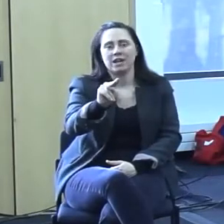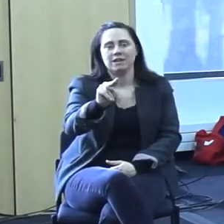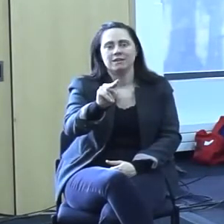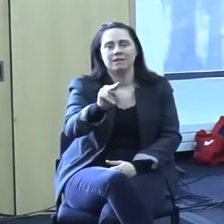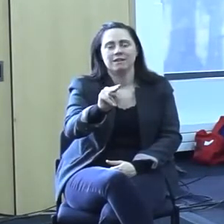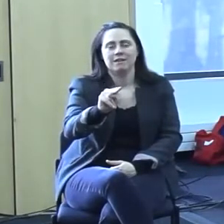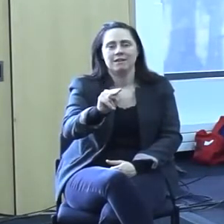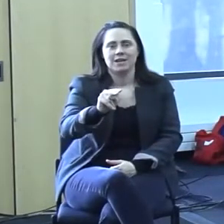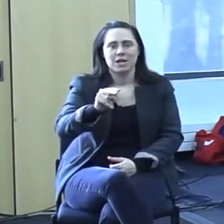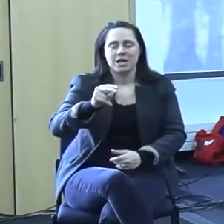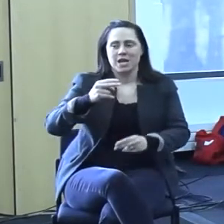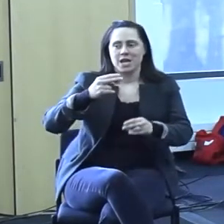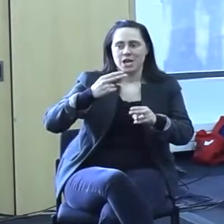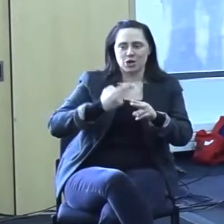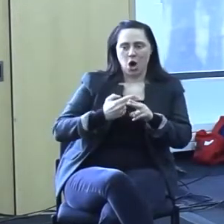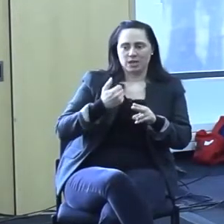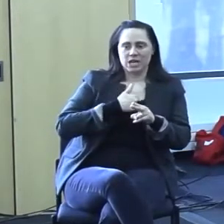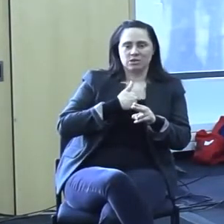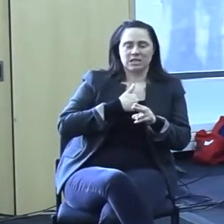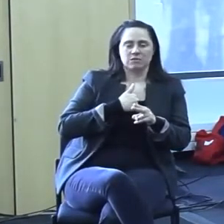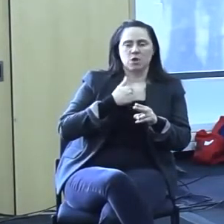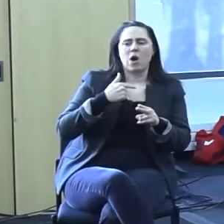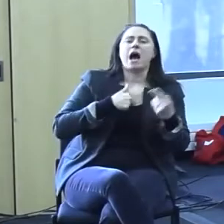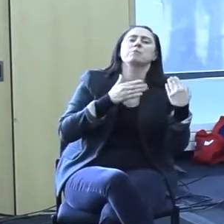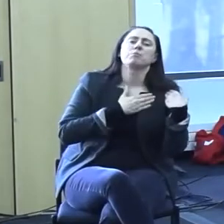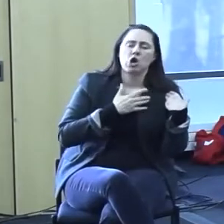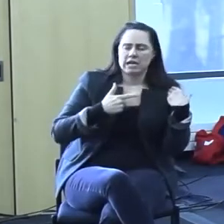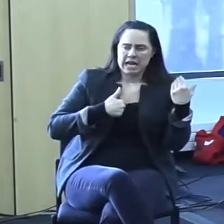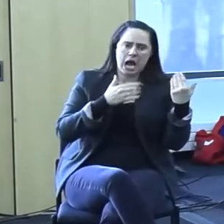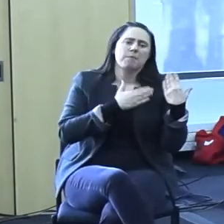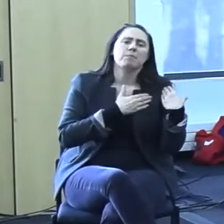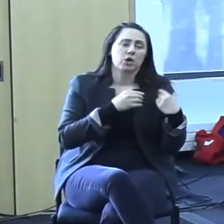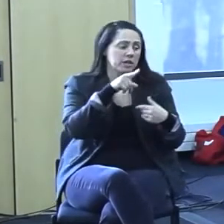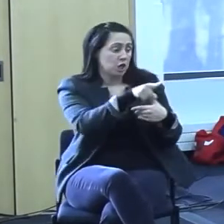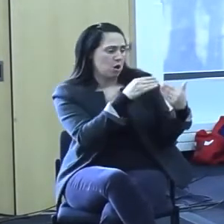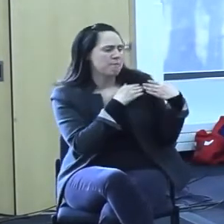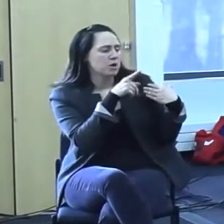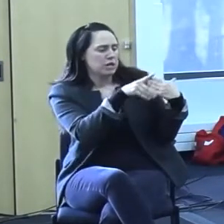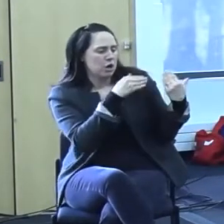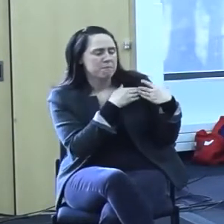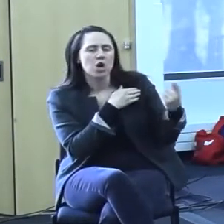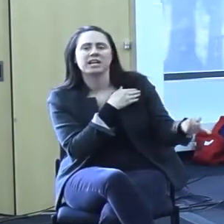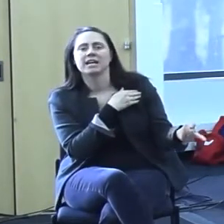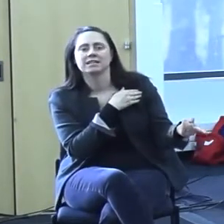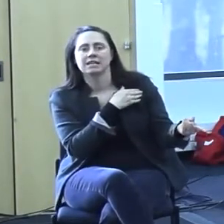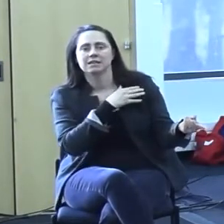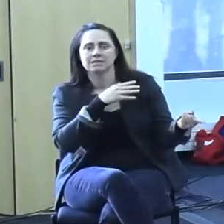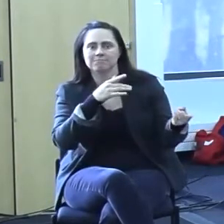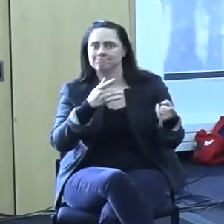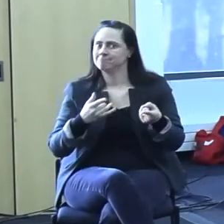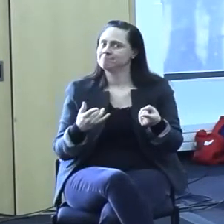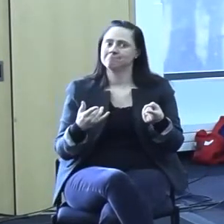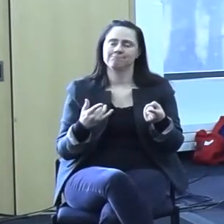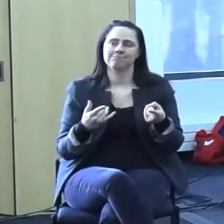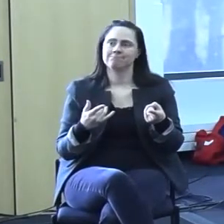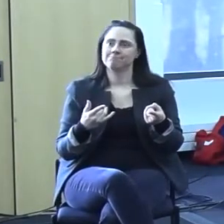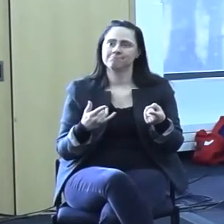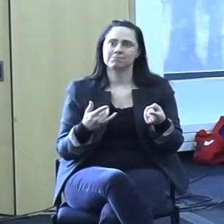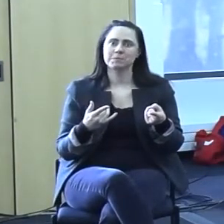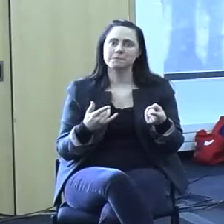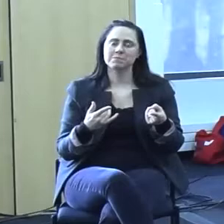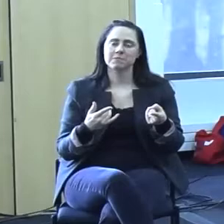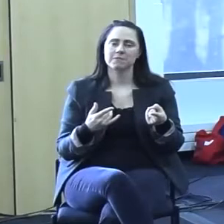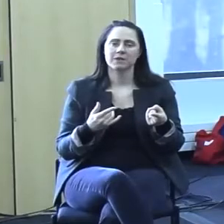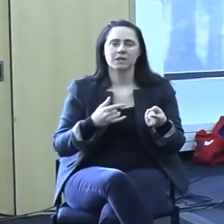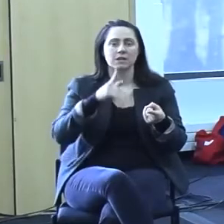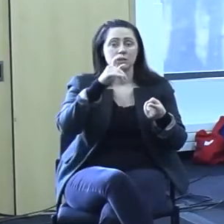burdens to our friends or our family, or maybe even to yourself. And like you